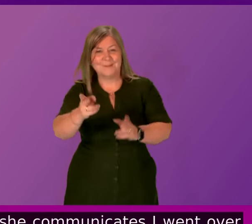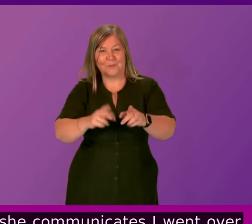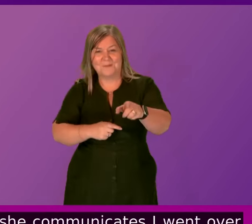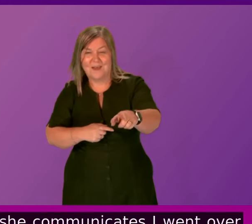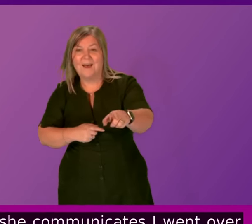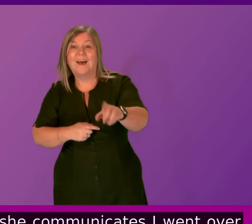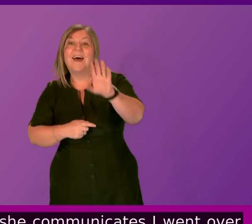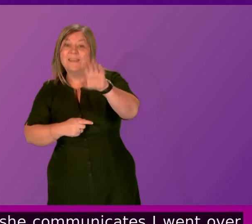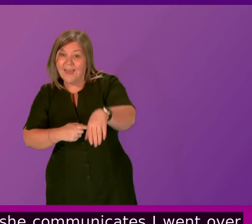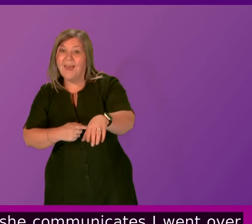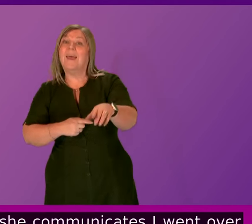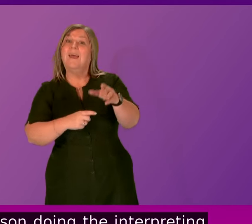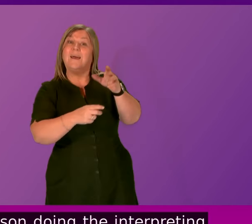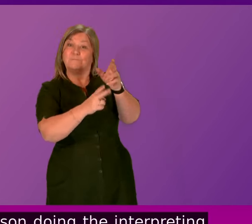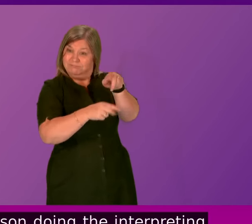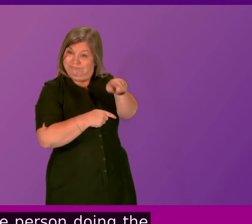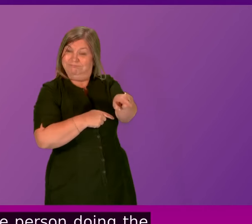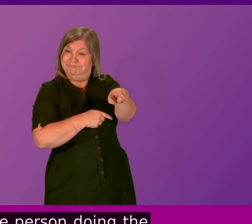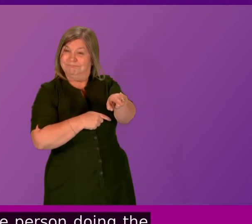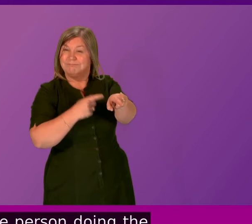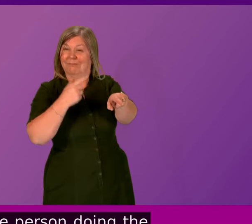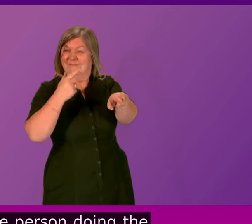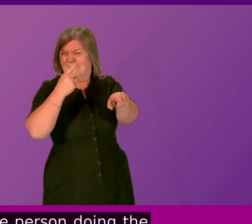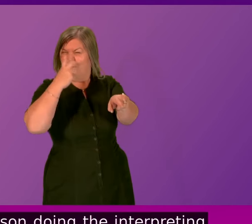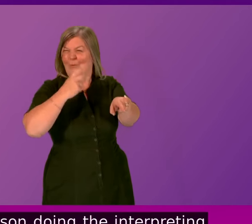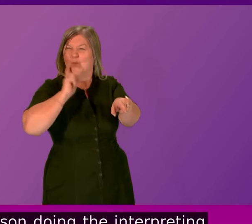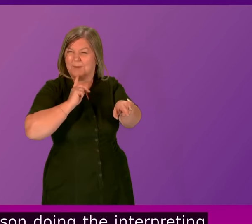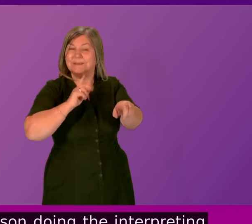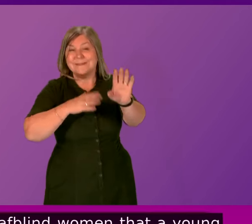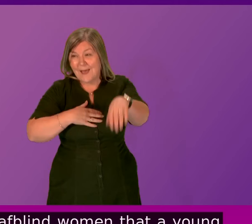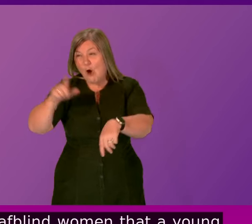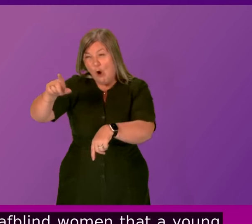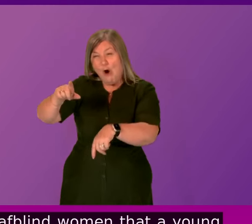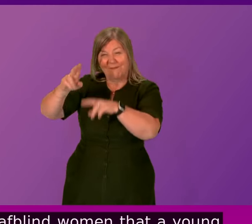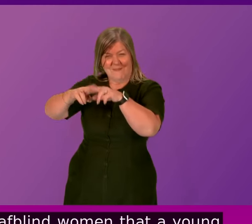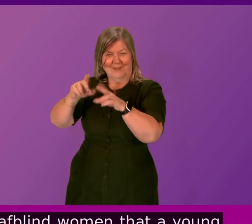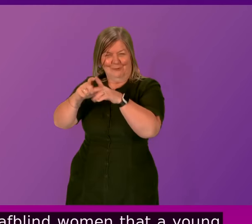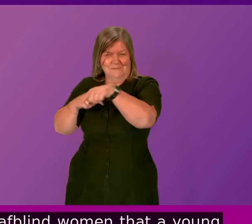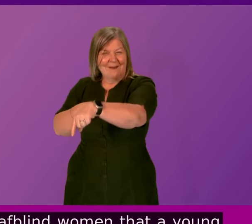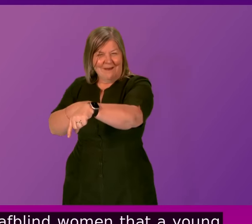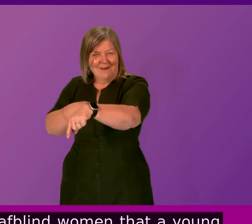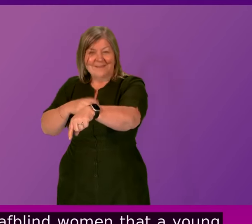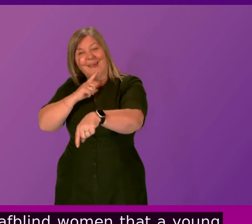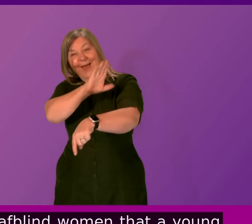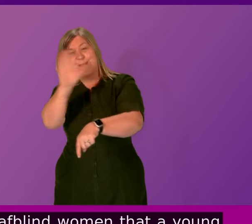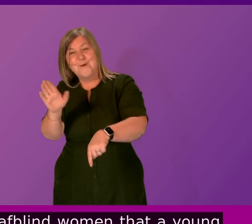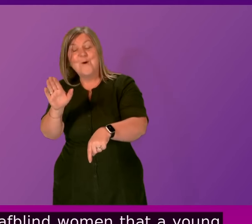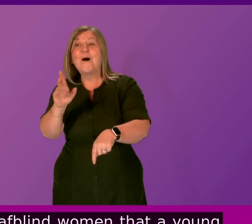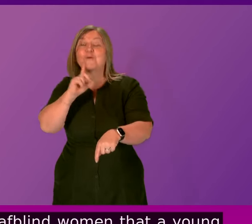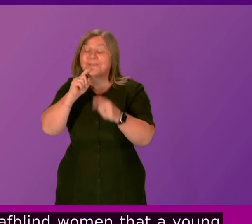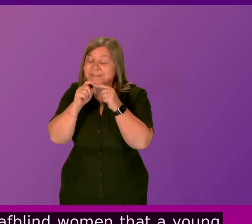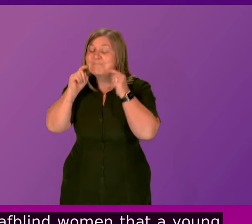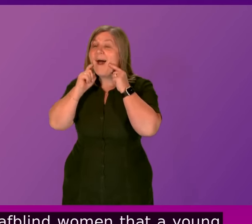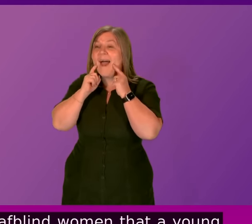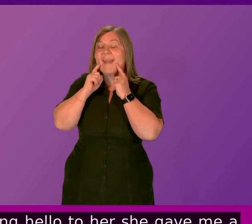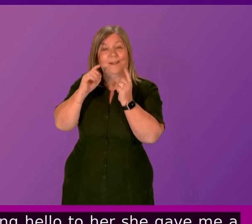to the deafblind woman that a young girl, Len's daughter, was saying hello to her. She gave me a huge smile and tapped